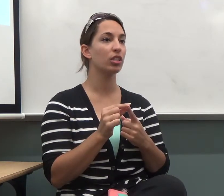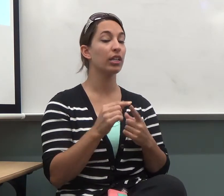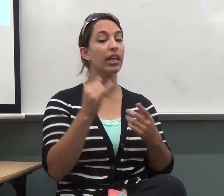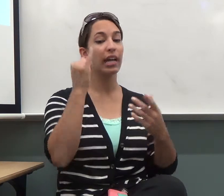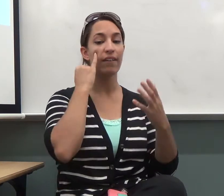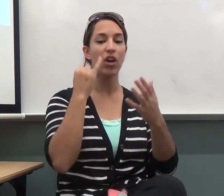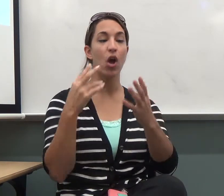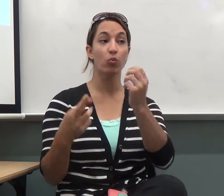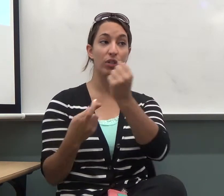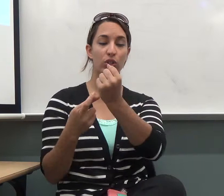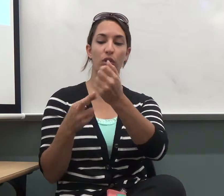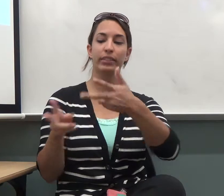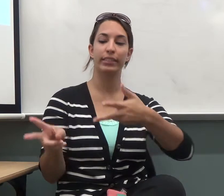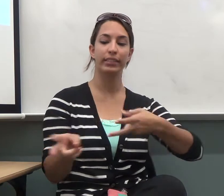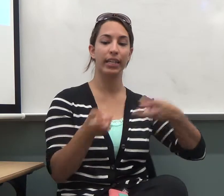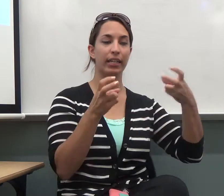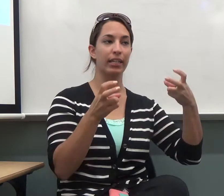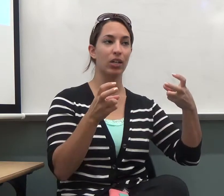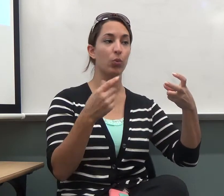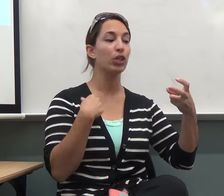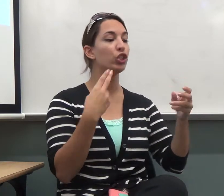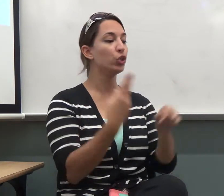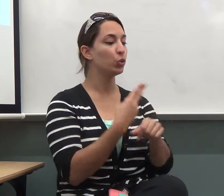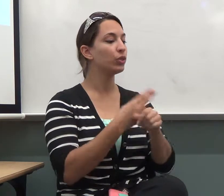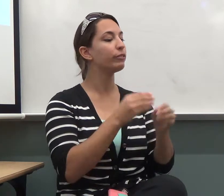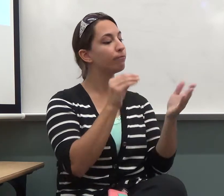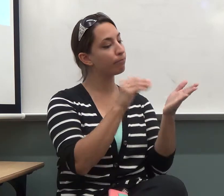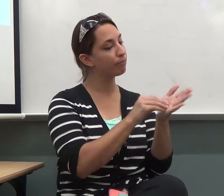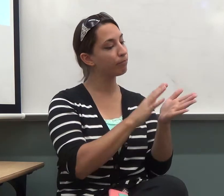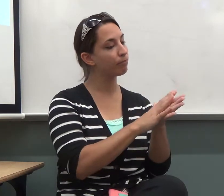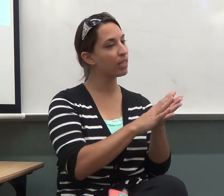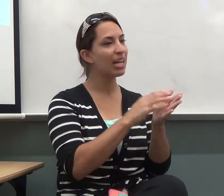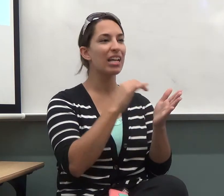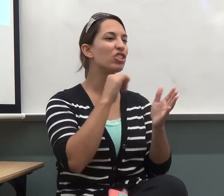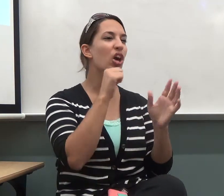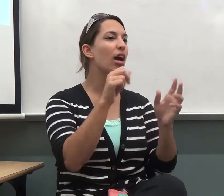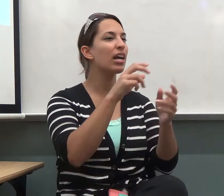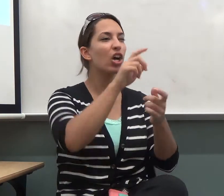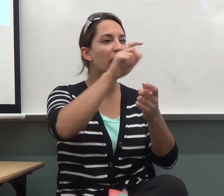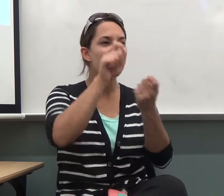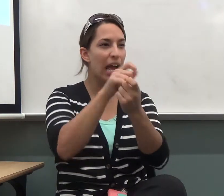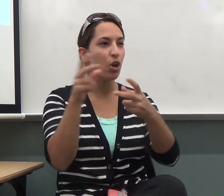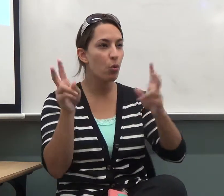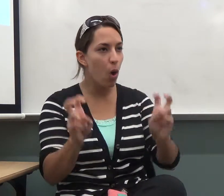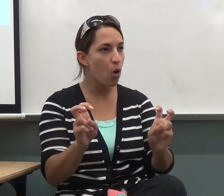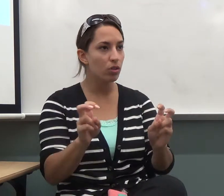resource and we use in our own writing? It's not a quote, it's a, what's the full?